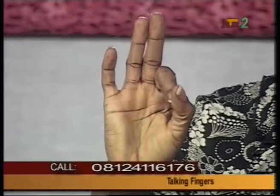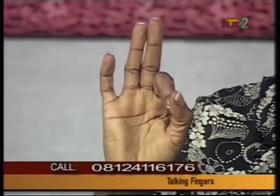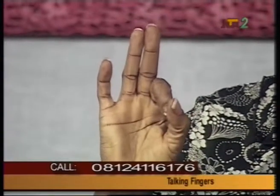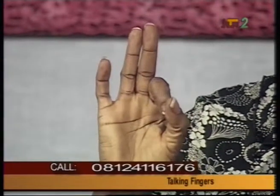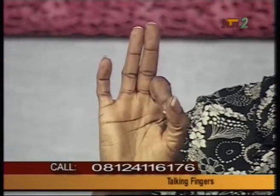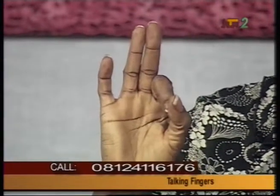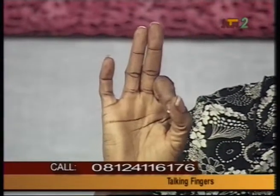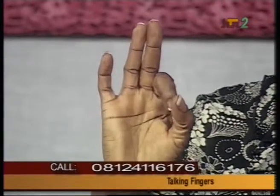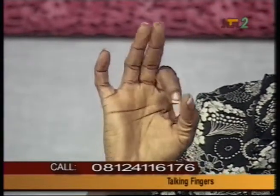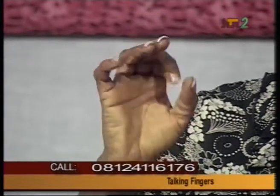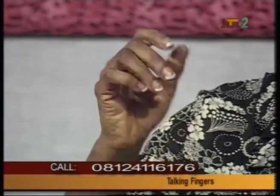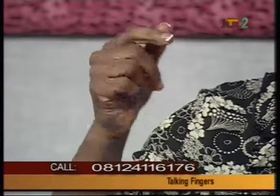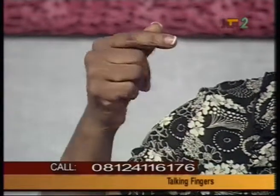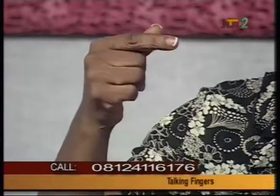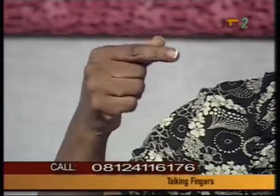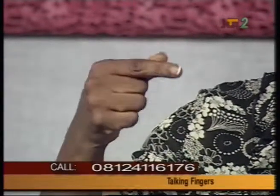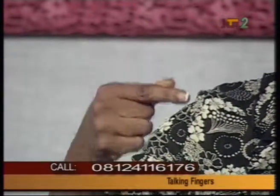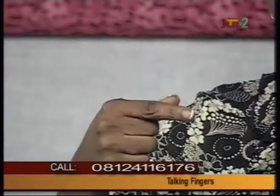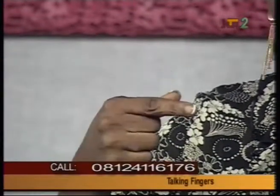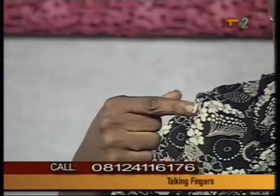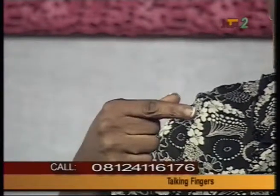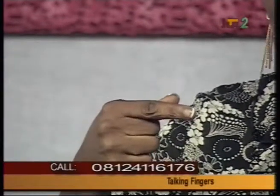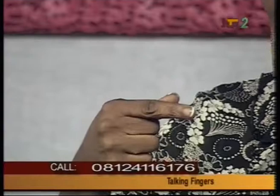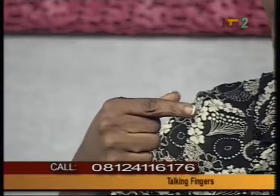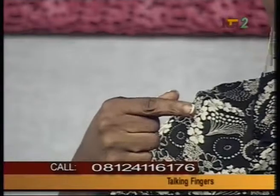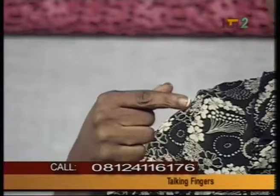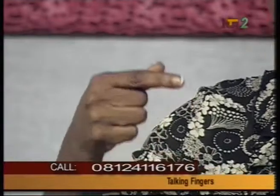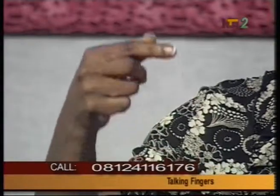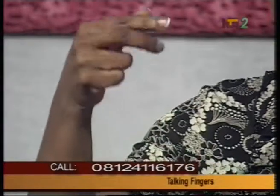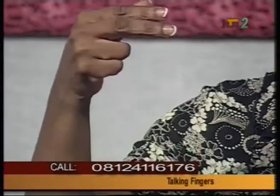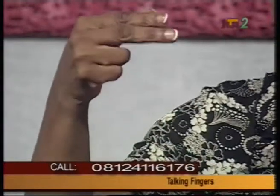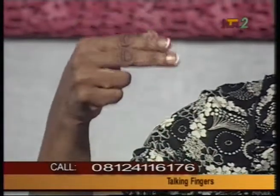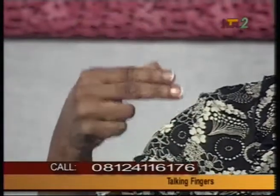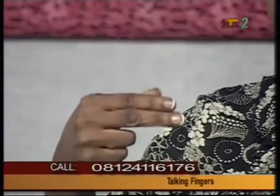F. And of course, you have G like a gun and H